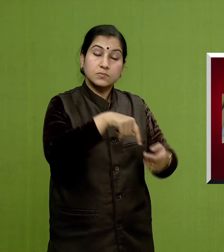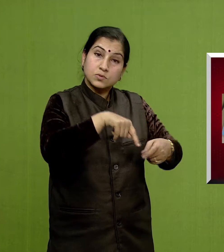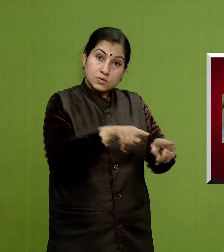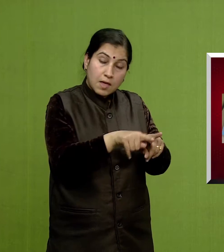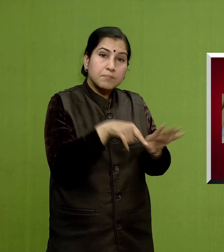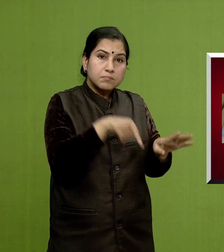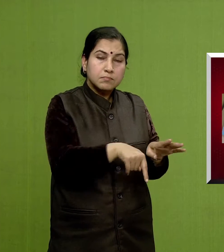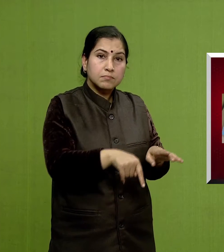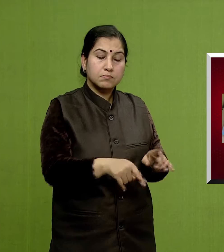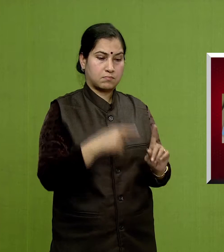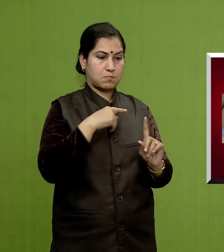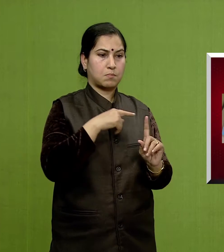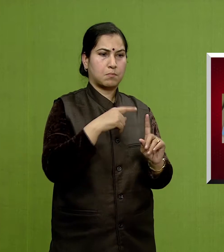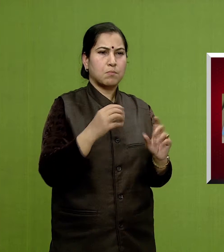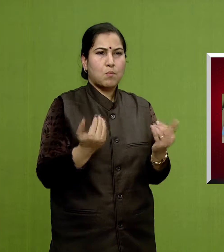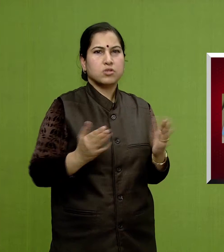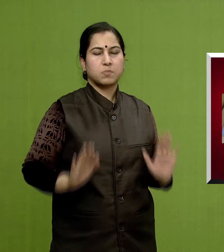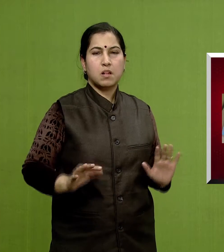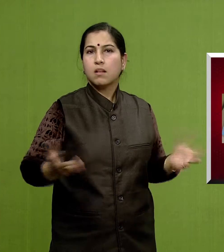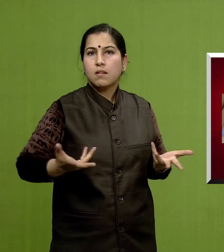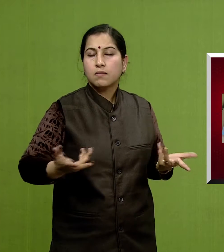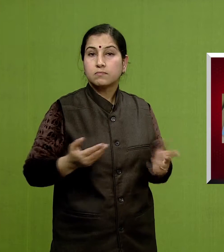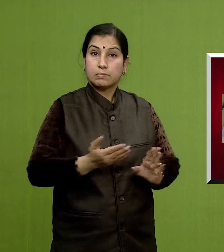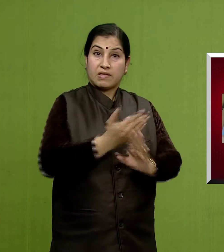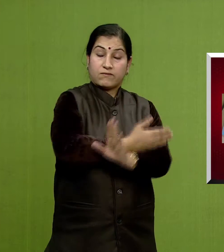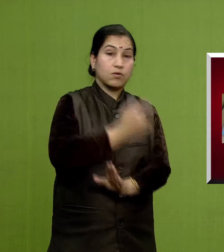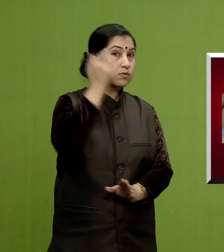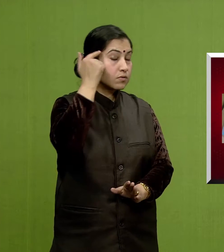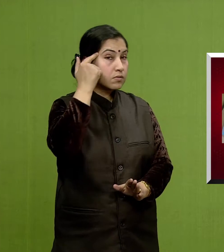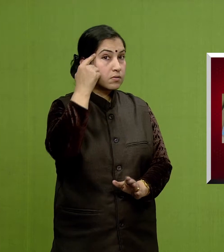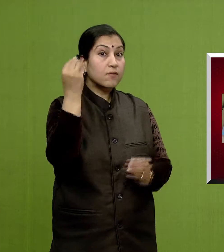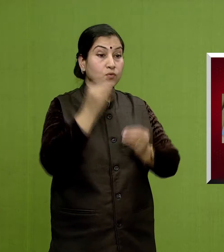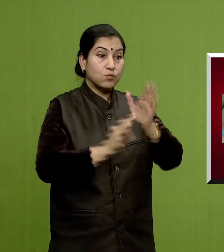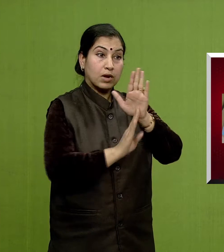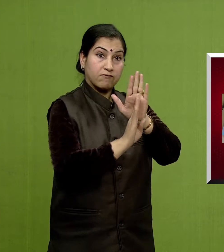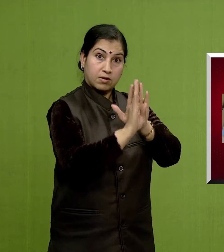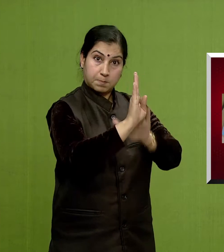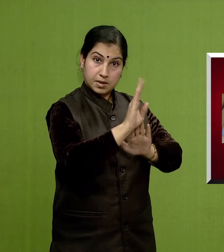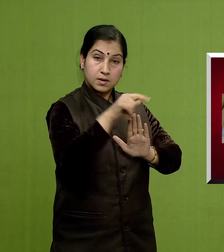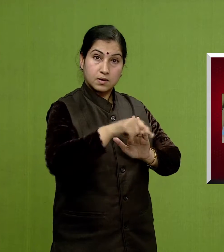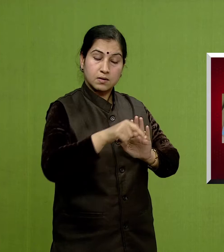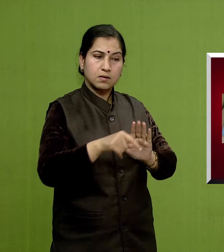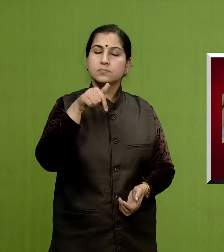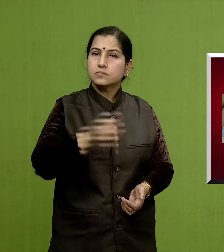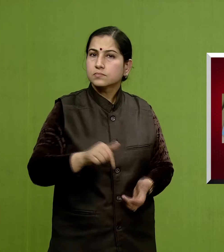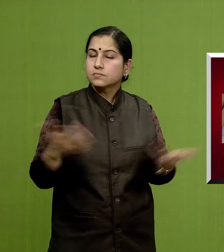it is possible to predict certain development outcomes at